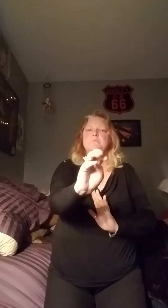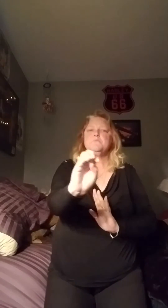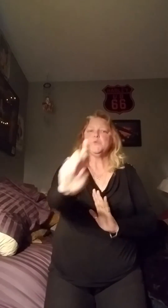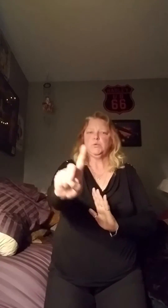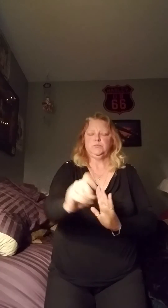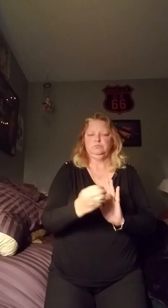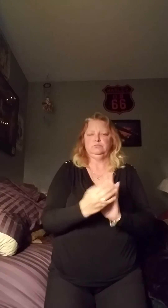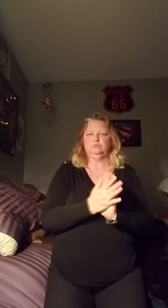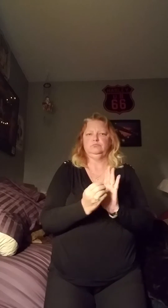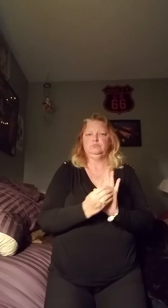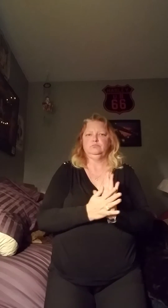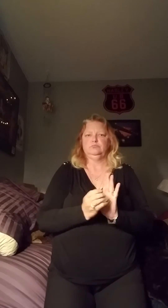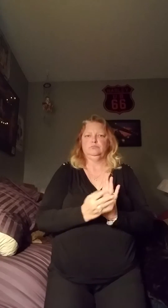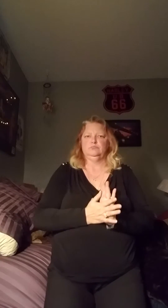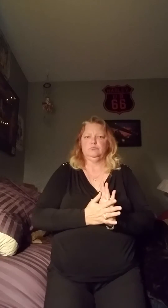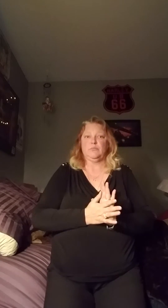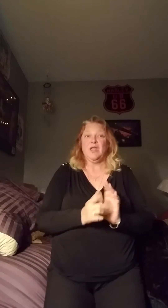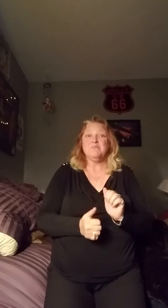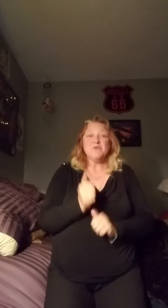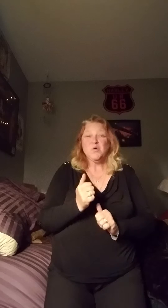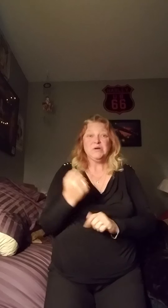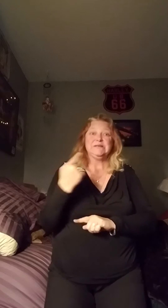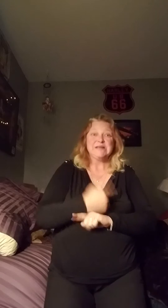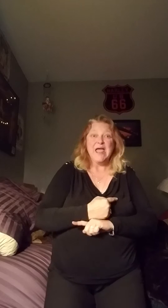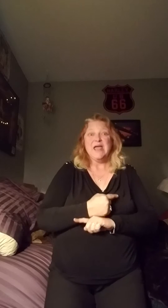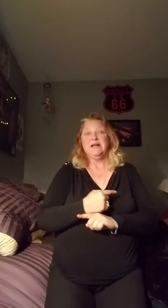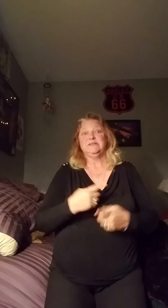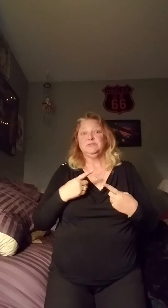where you're most depressed, sooner or later, you're likely to go up.